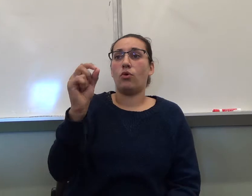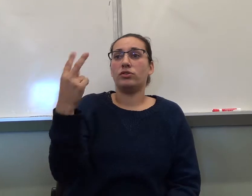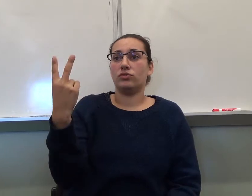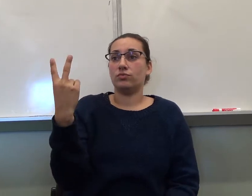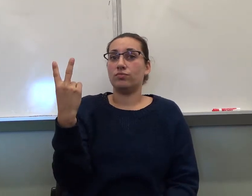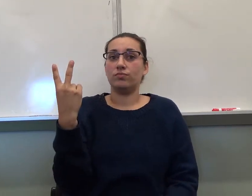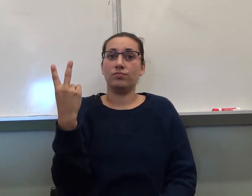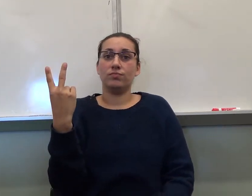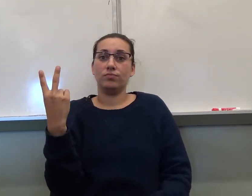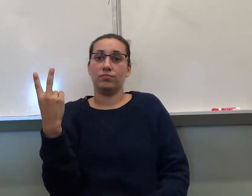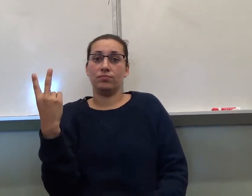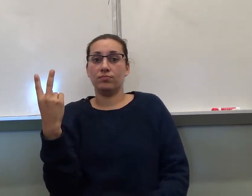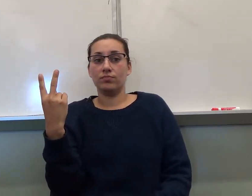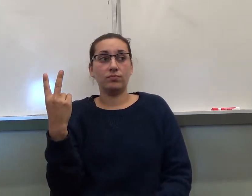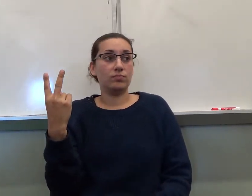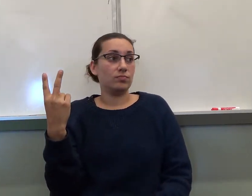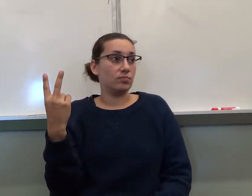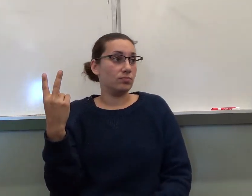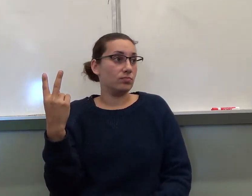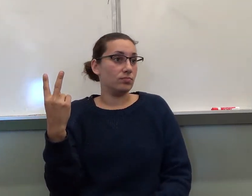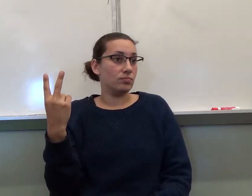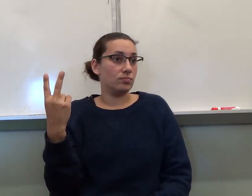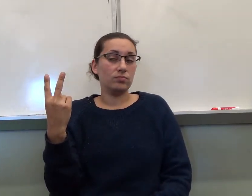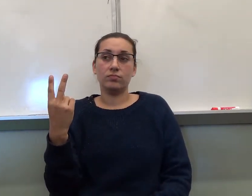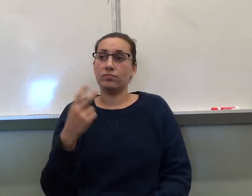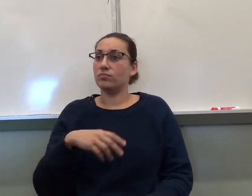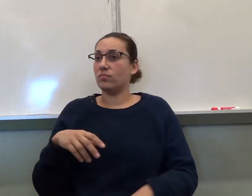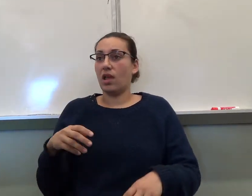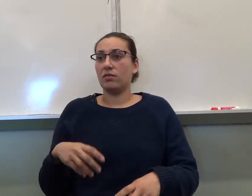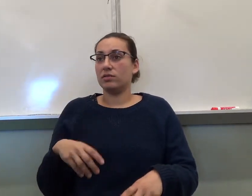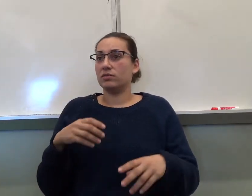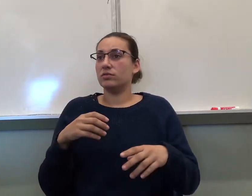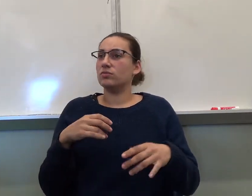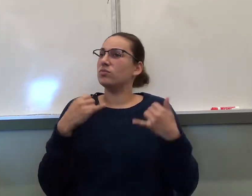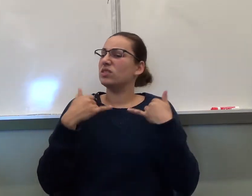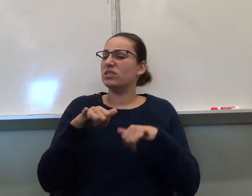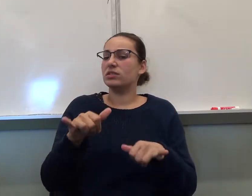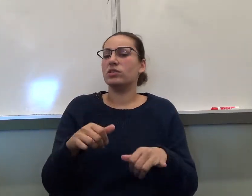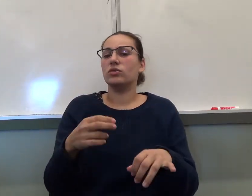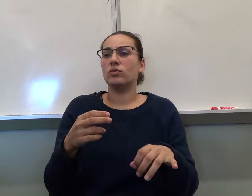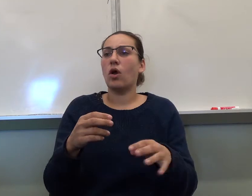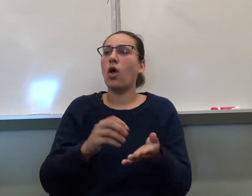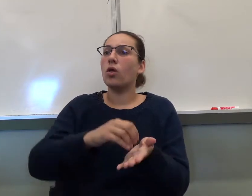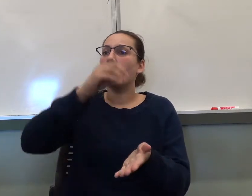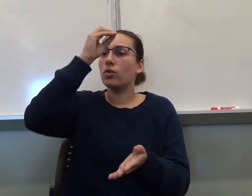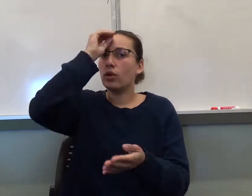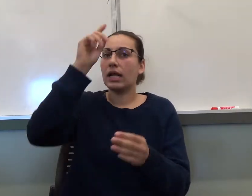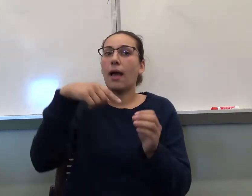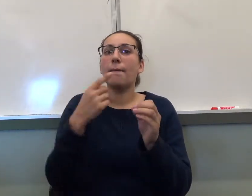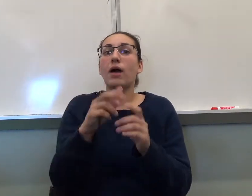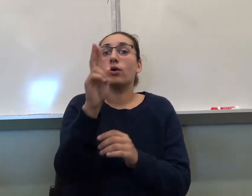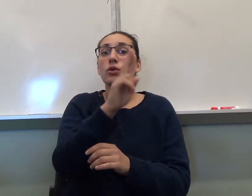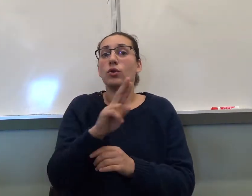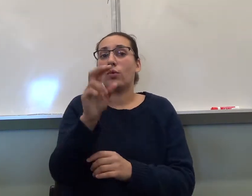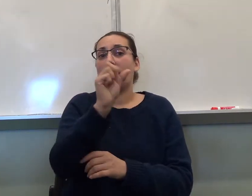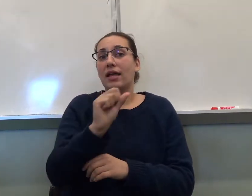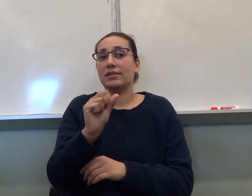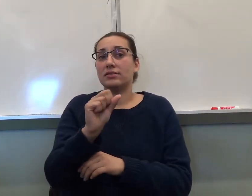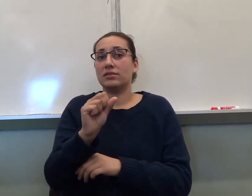And we're doing, we're still doing U.S. customary units, which means we're still using these conversion factors to